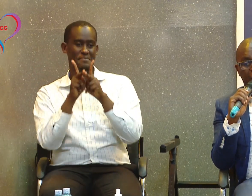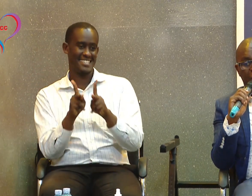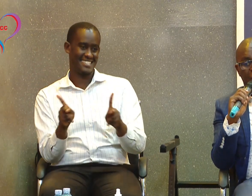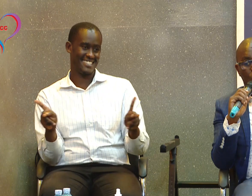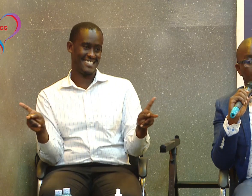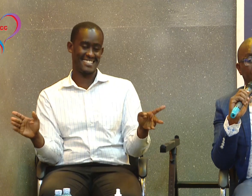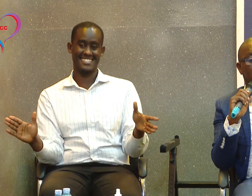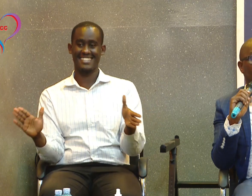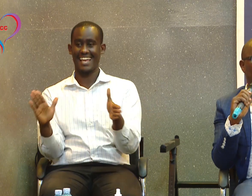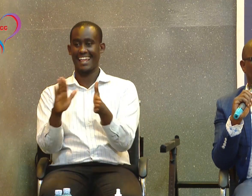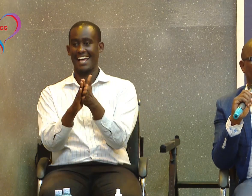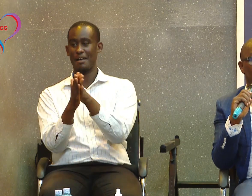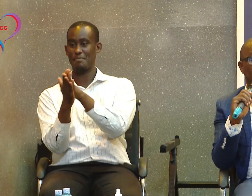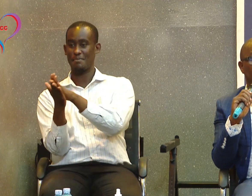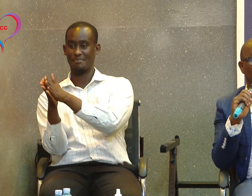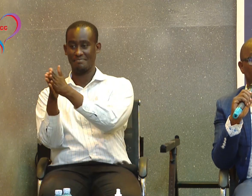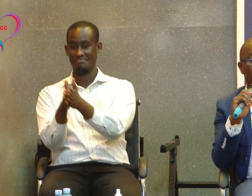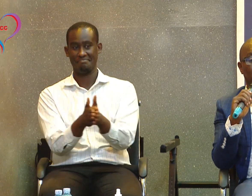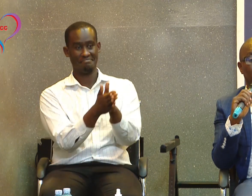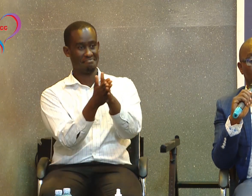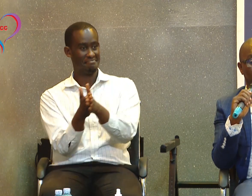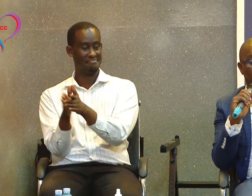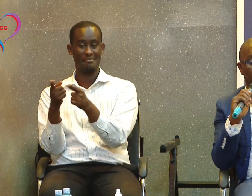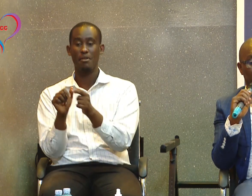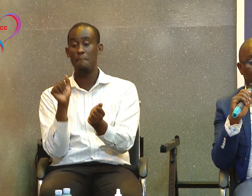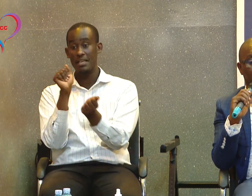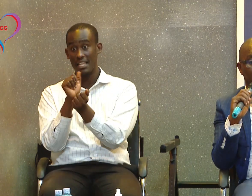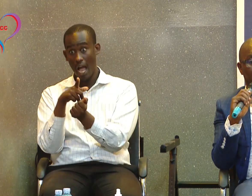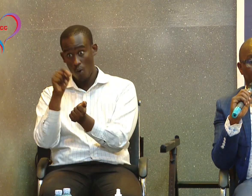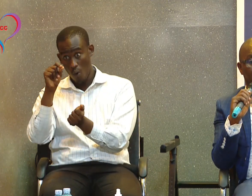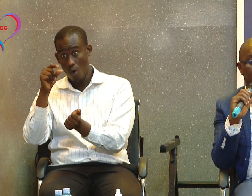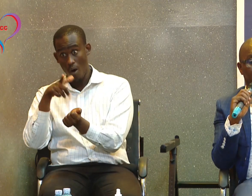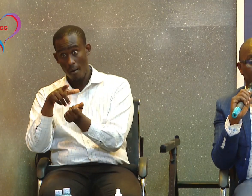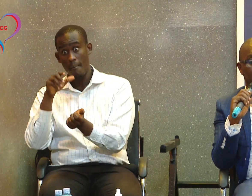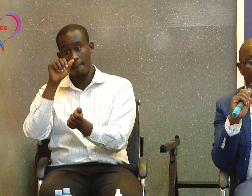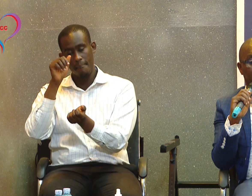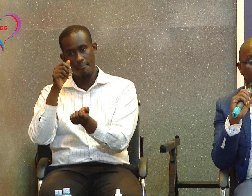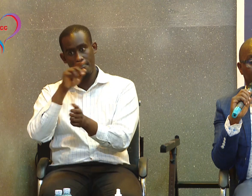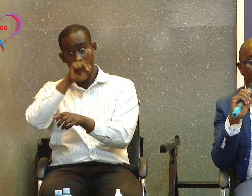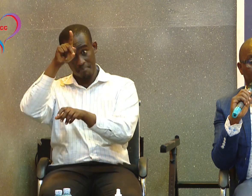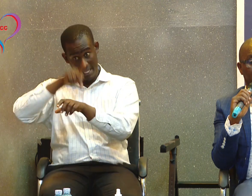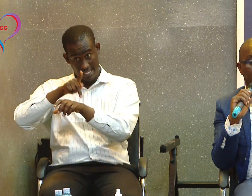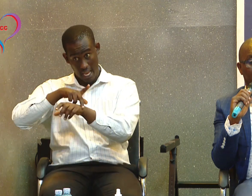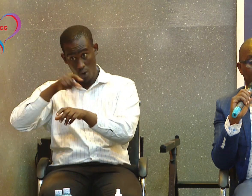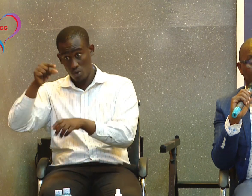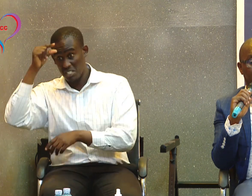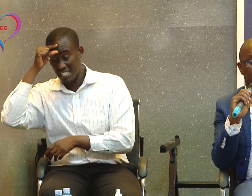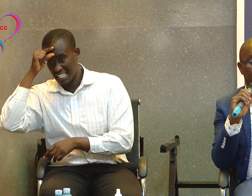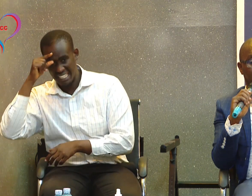Peter came to the Gentiles, he brought trouble. When